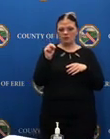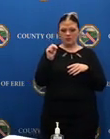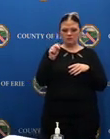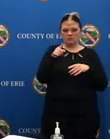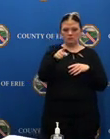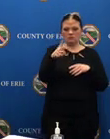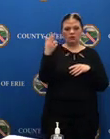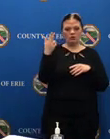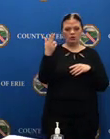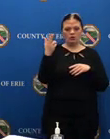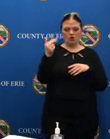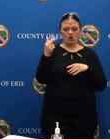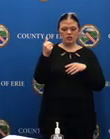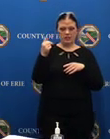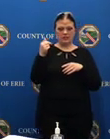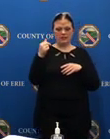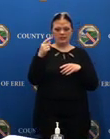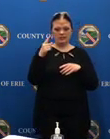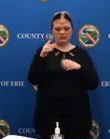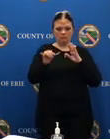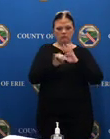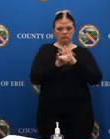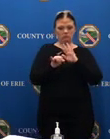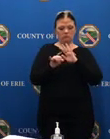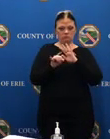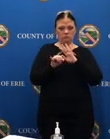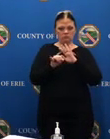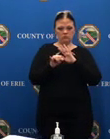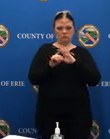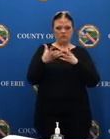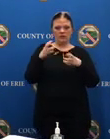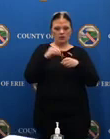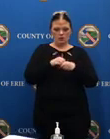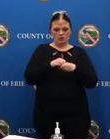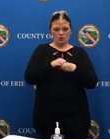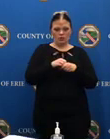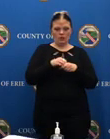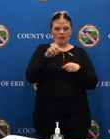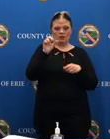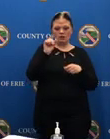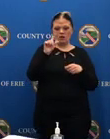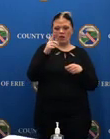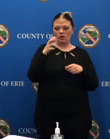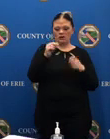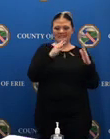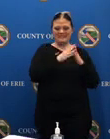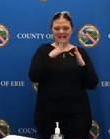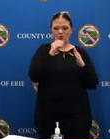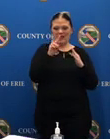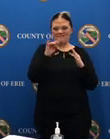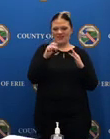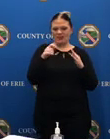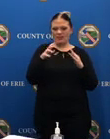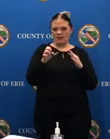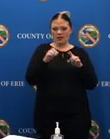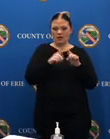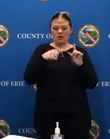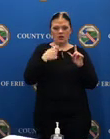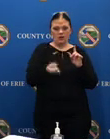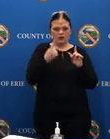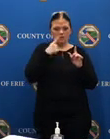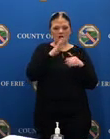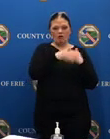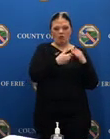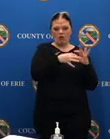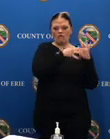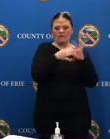there are 13 cases that have been identified. That includes Alden, the town, and the village. However, it's my understanding they are all